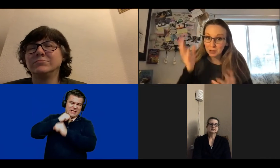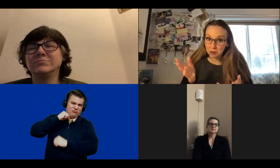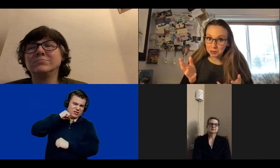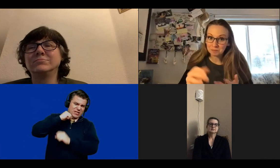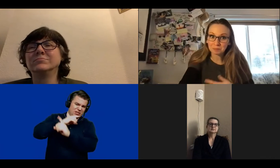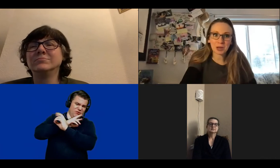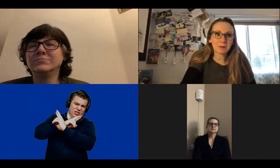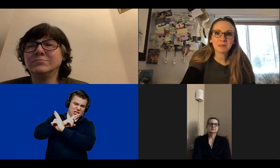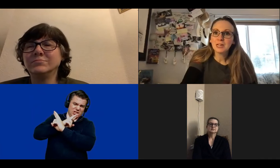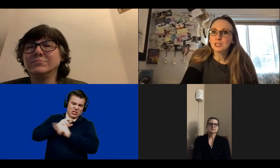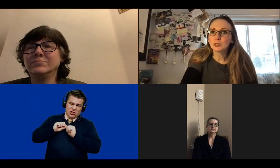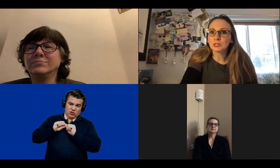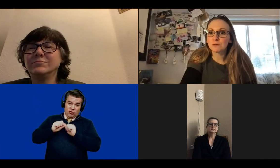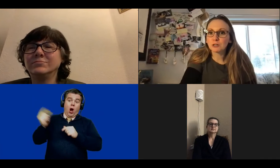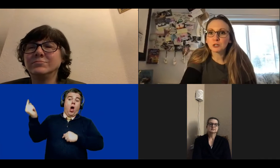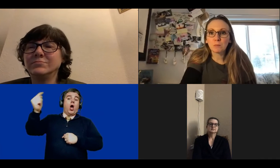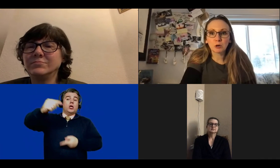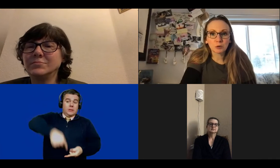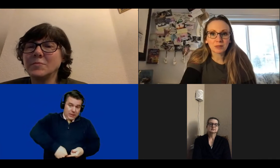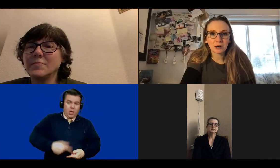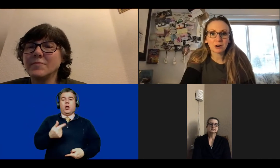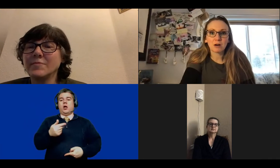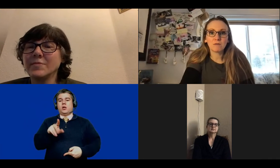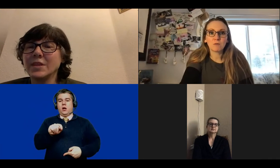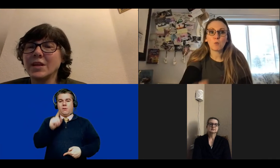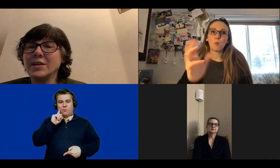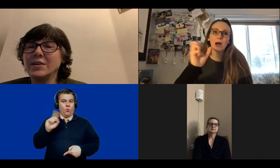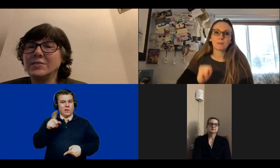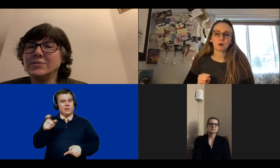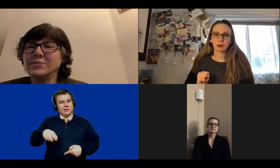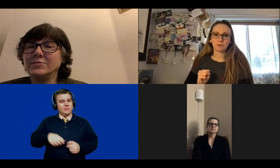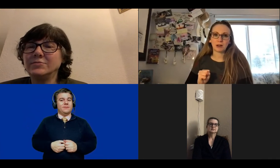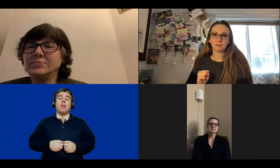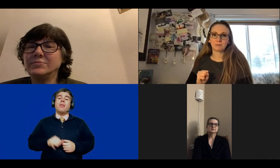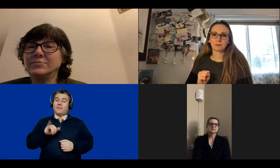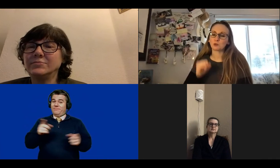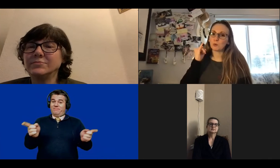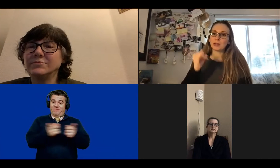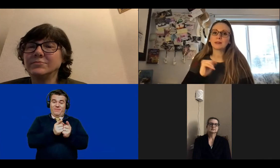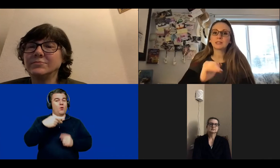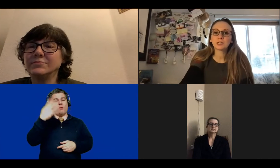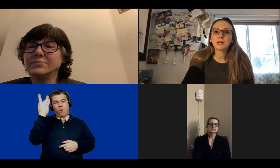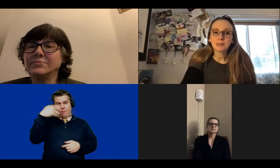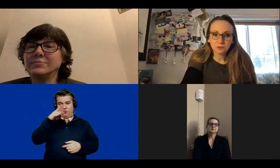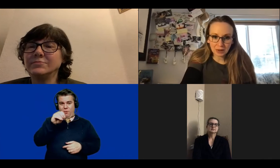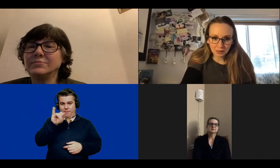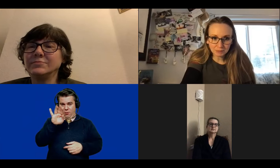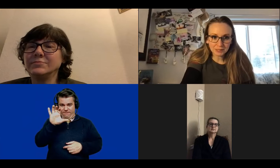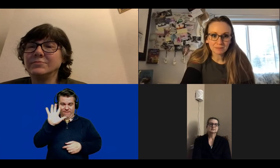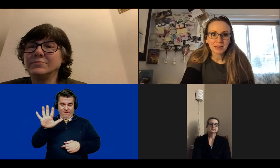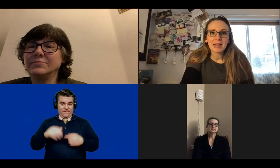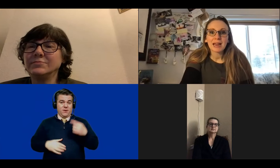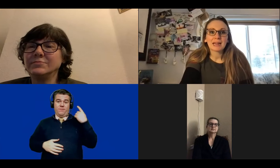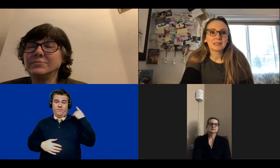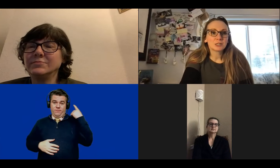they belong, okay? So that's the first little blurb there of why PROBIO5. It's the way that it's